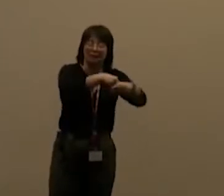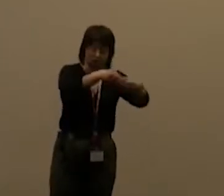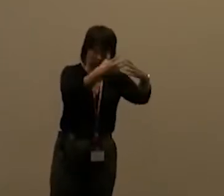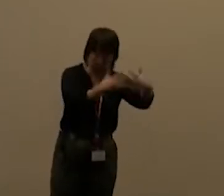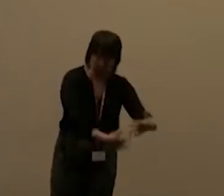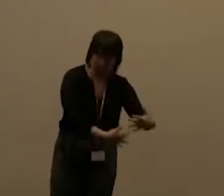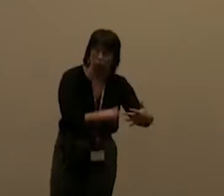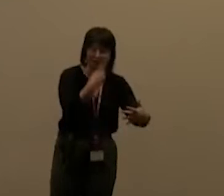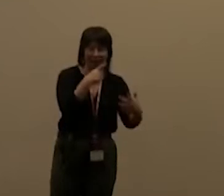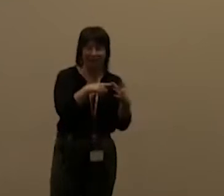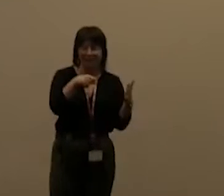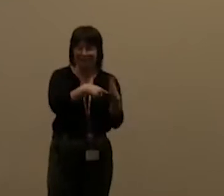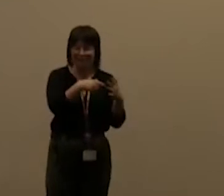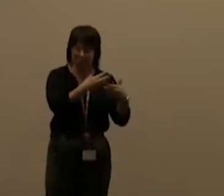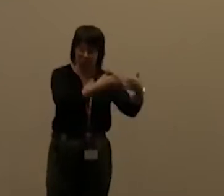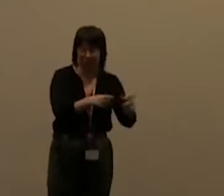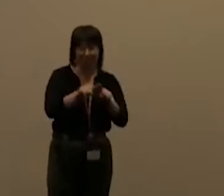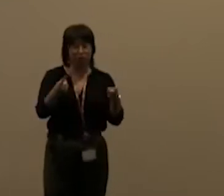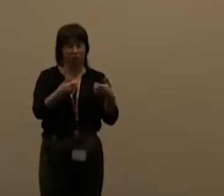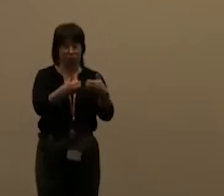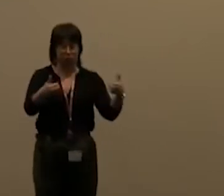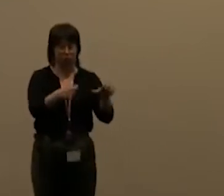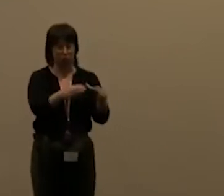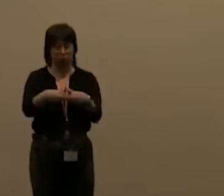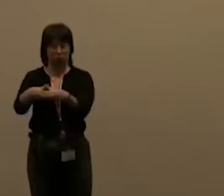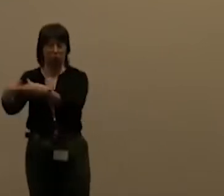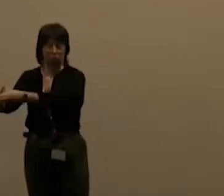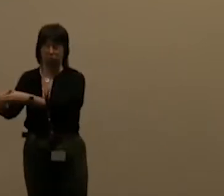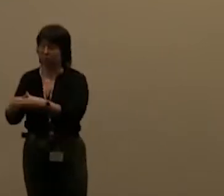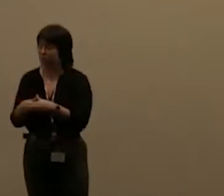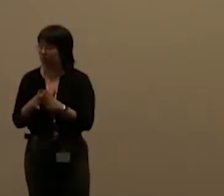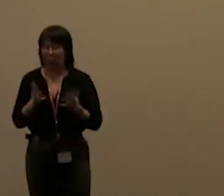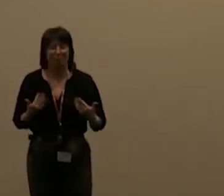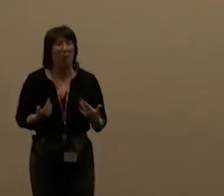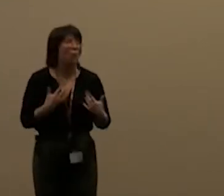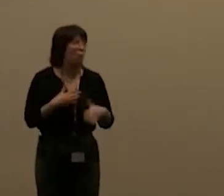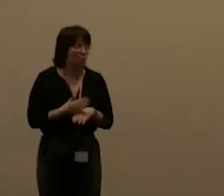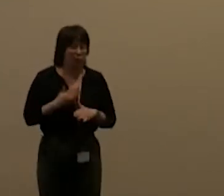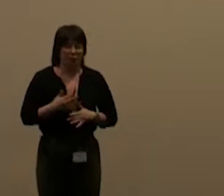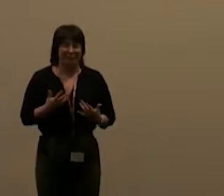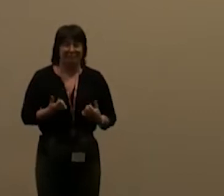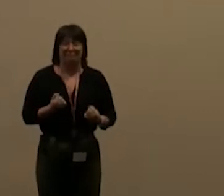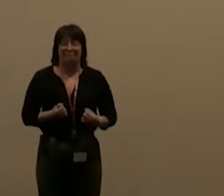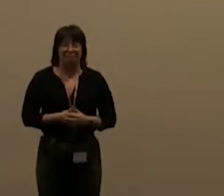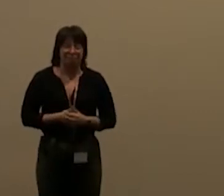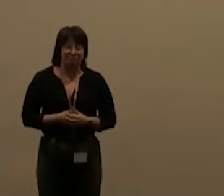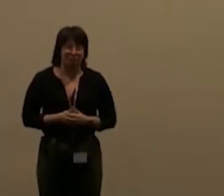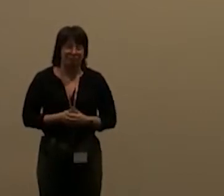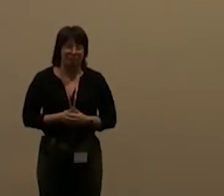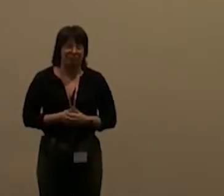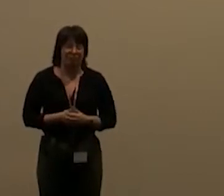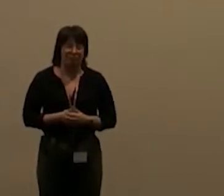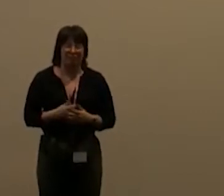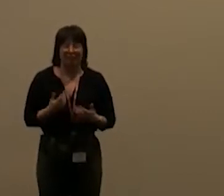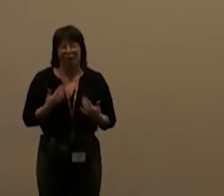IT site, we have different sections. And of course, come on, don't do this on me. Just don't